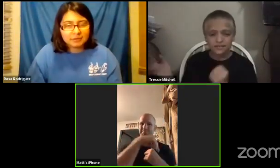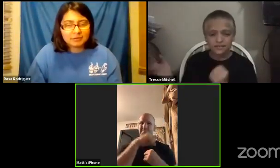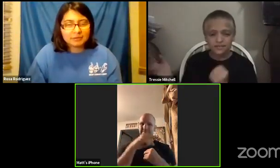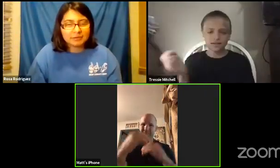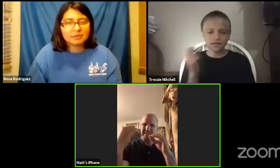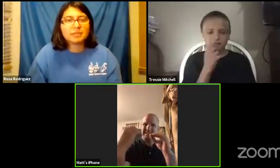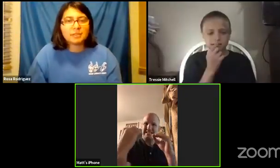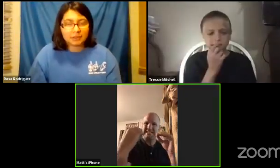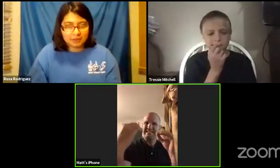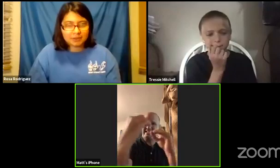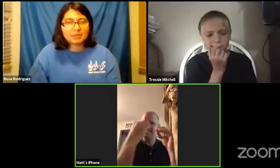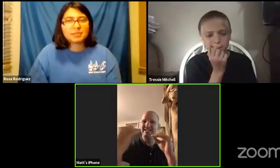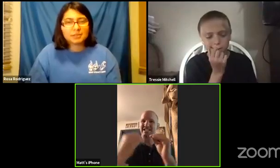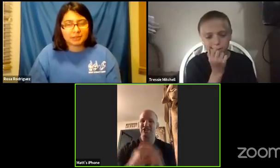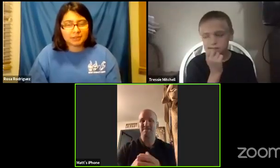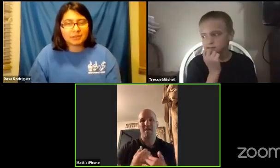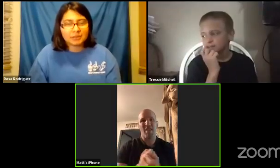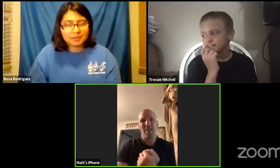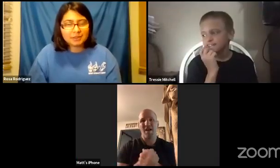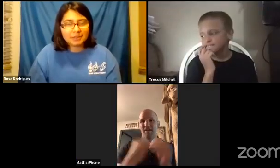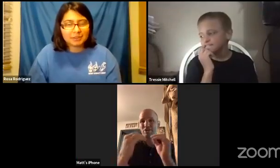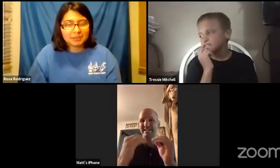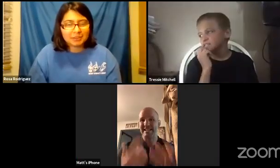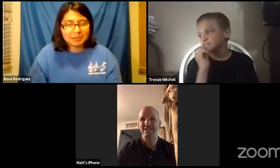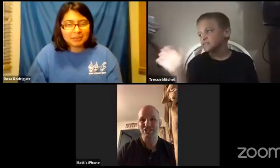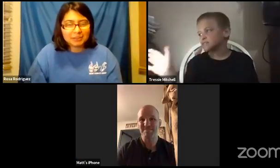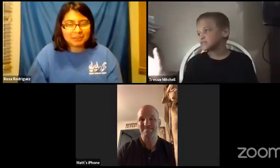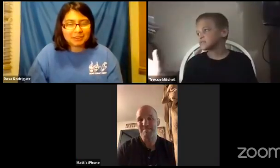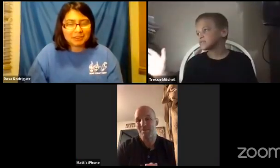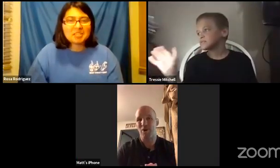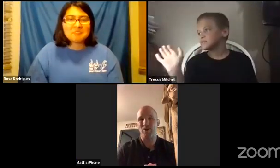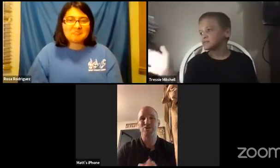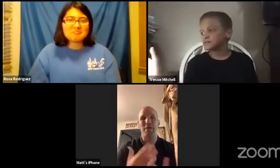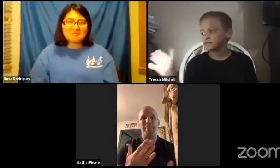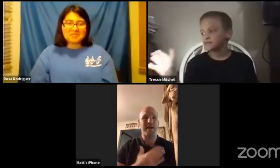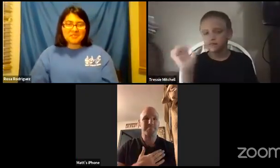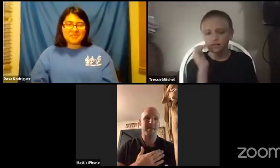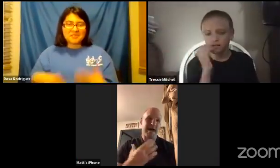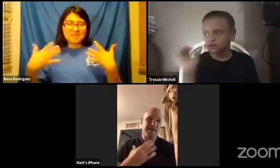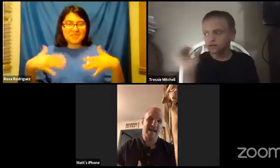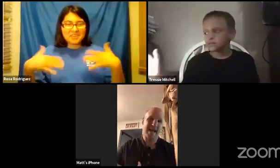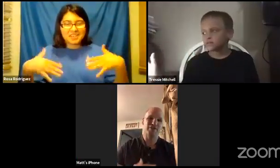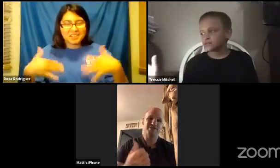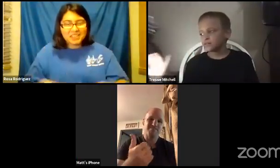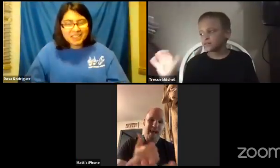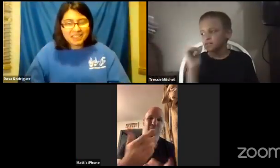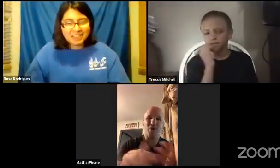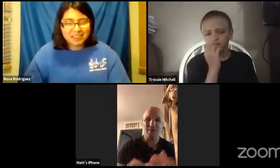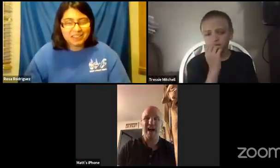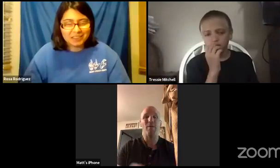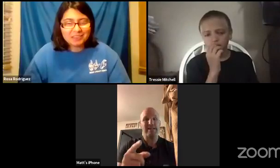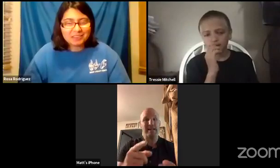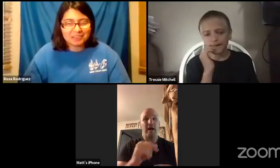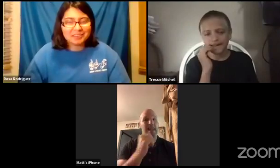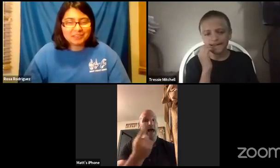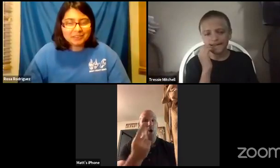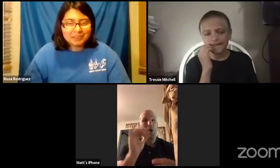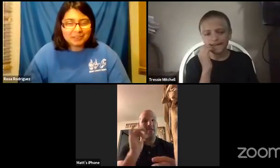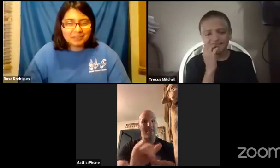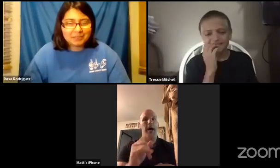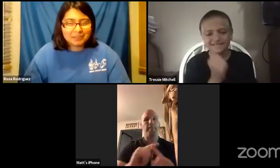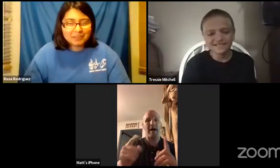it's about an hour away. I've got a gym there, and I love to. No. That's my